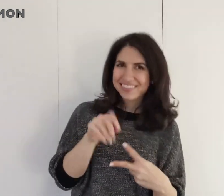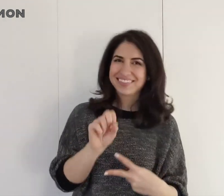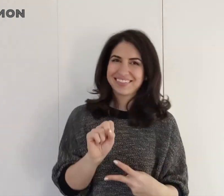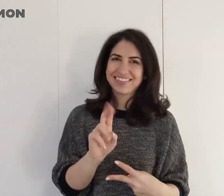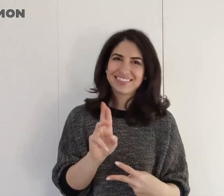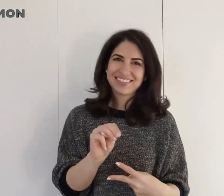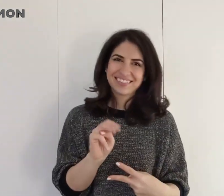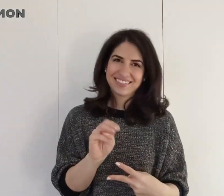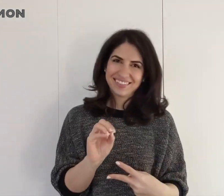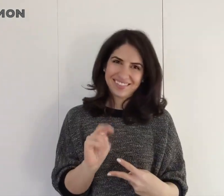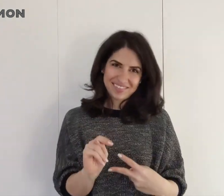mean summon.